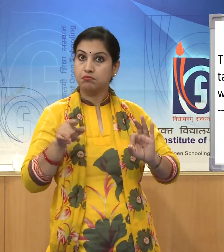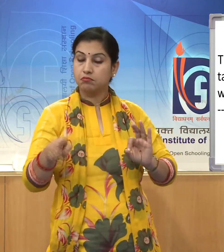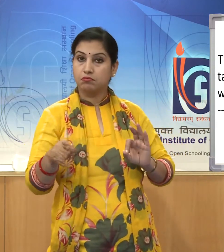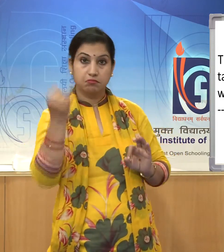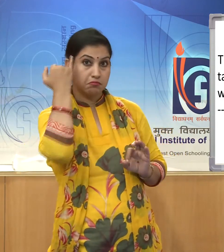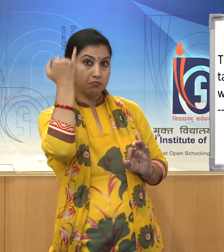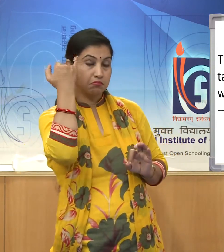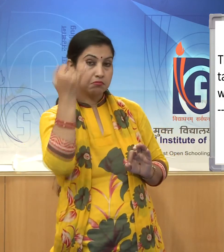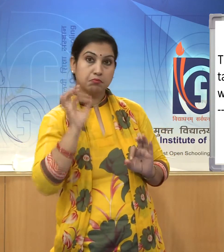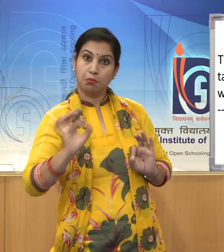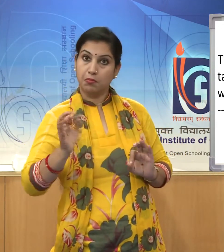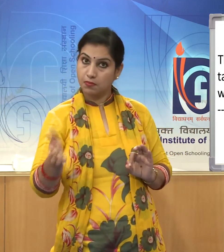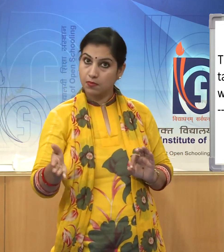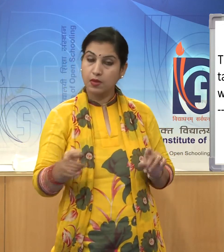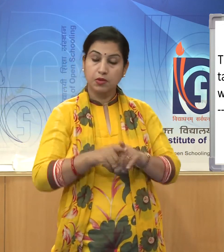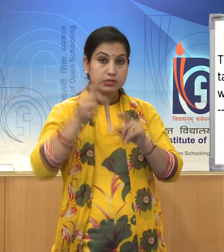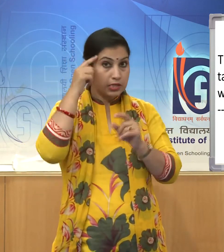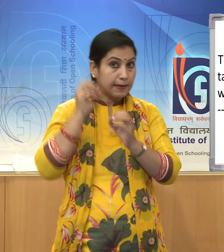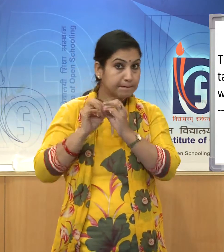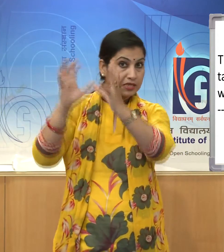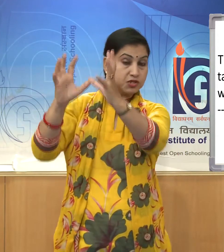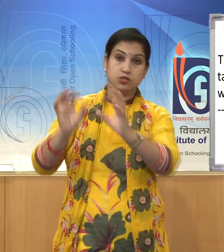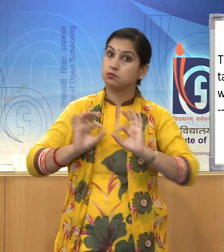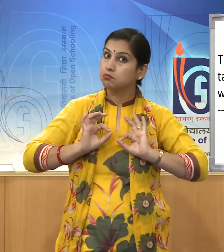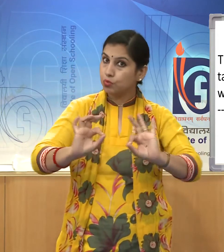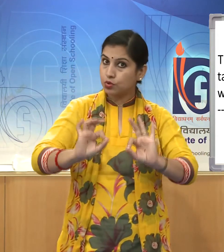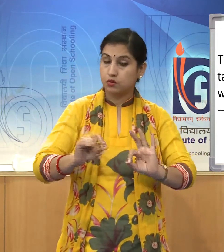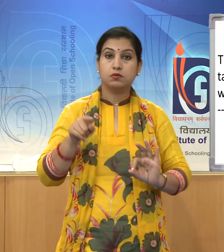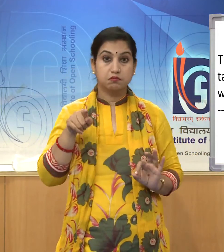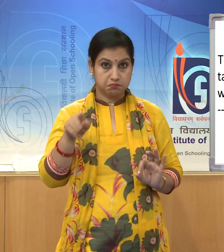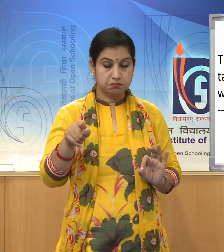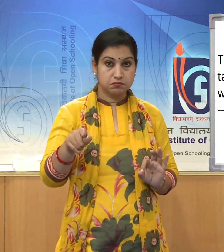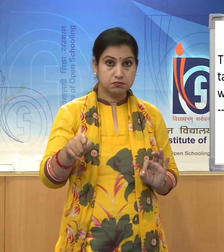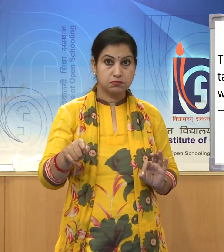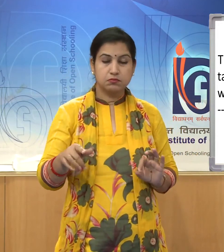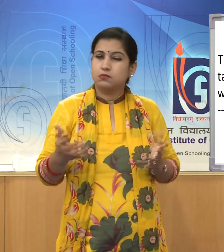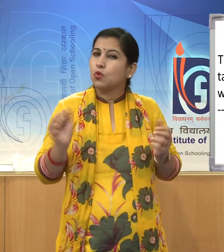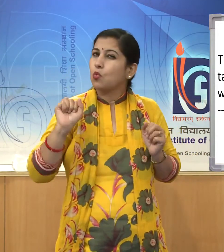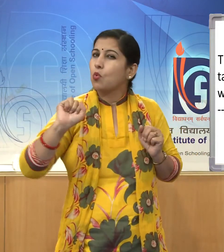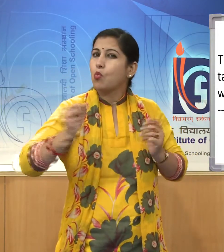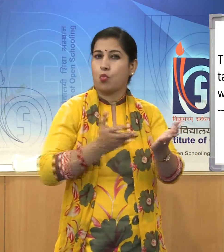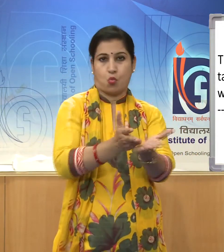with talent and imagination, he had a way of